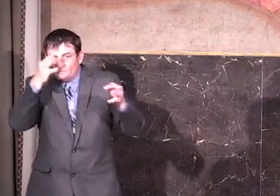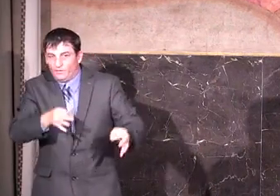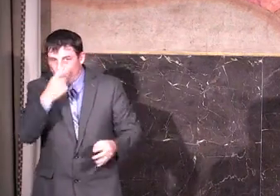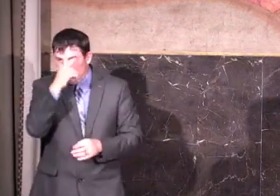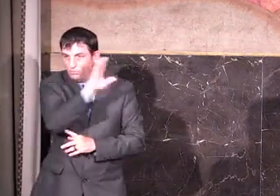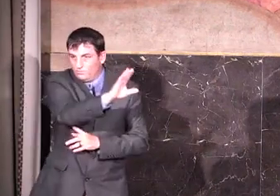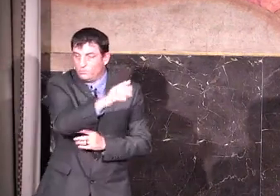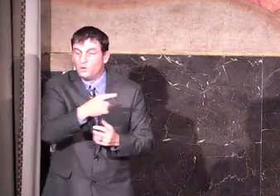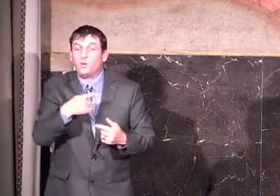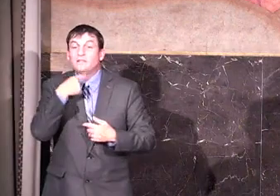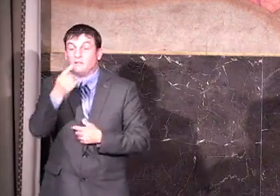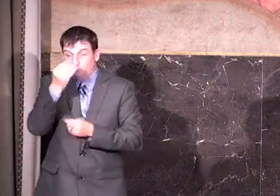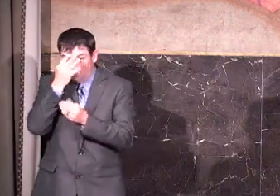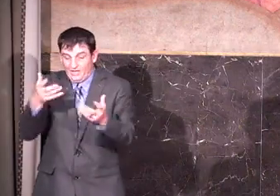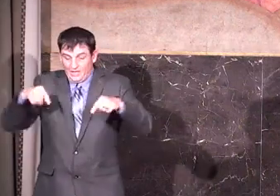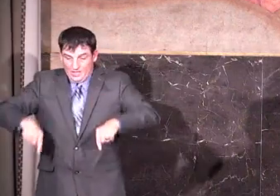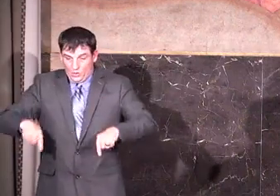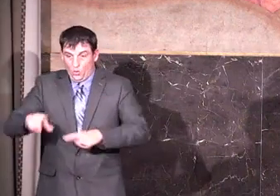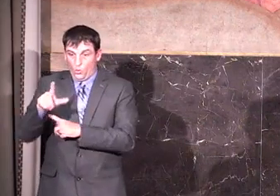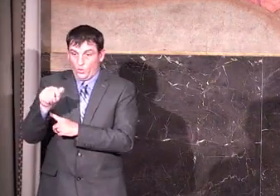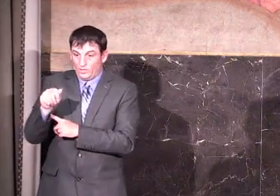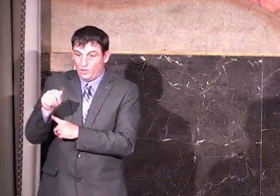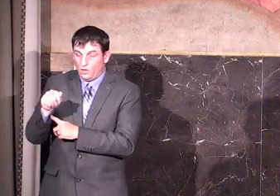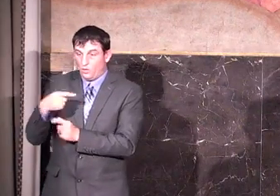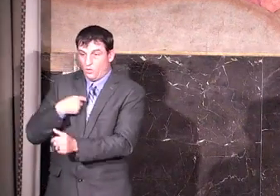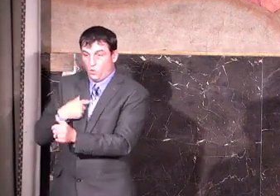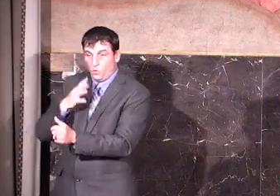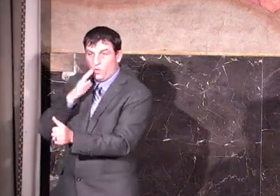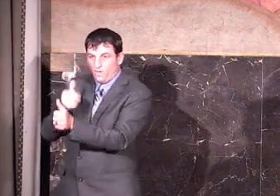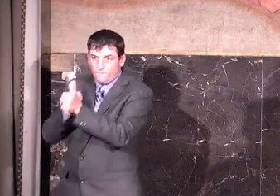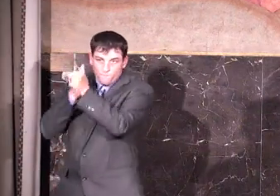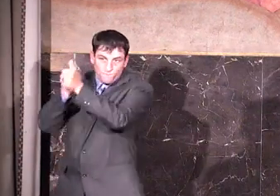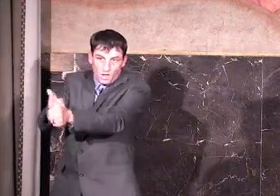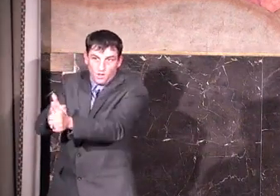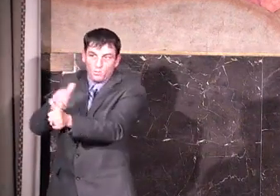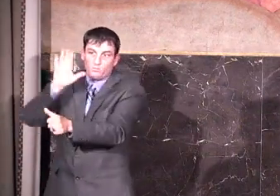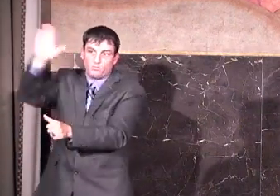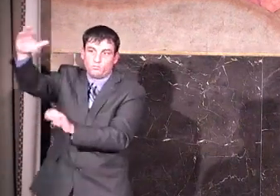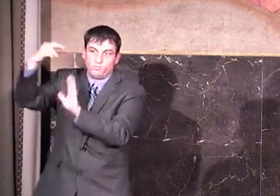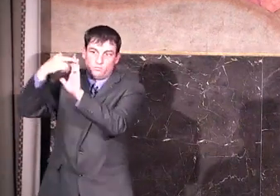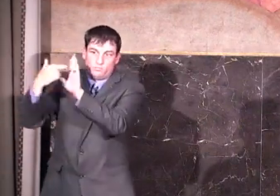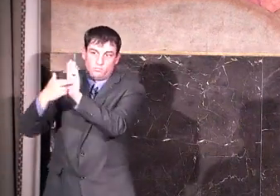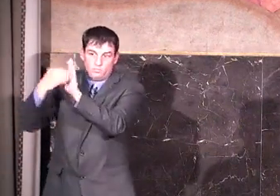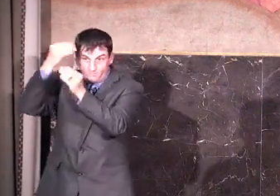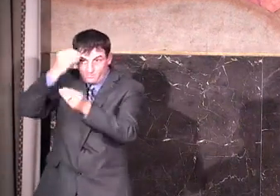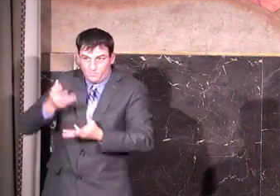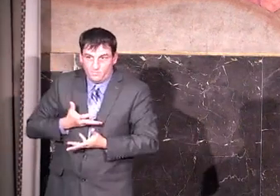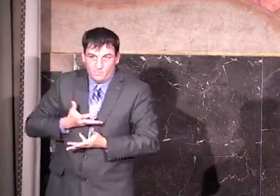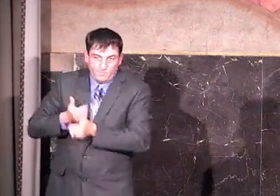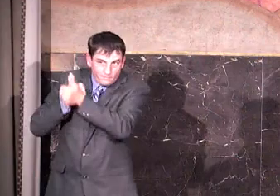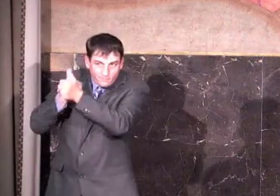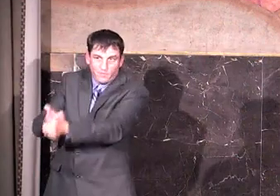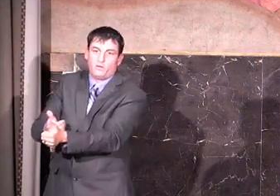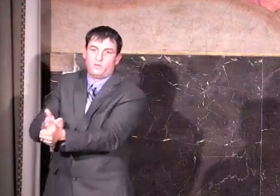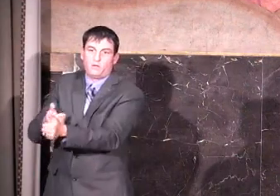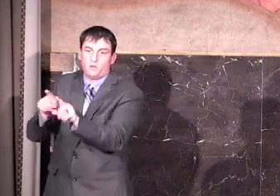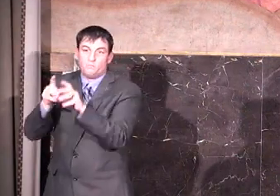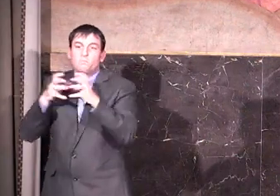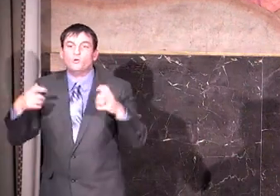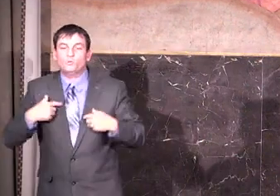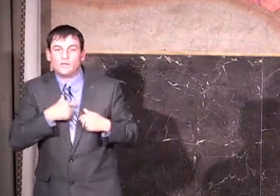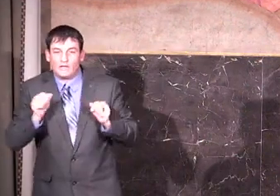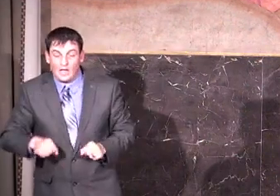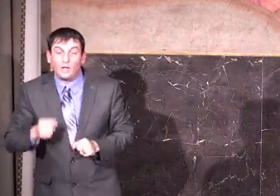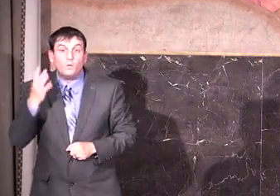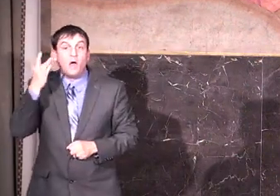to the extent that we can, we're going to abide by the guidelines because we think that they make sense. Now,